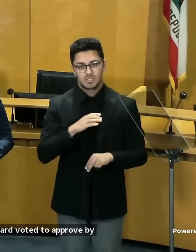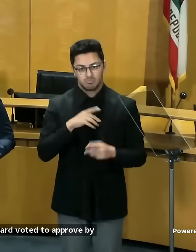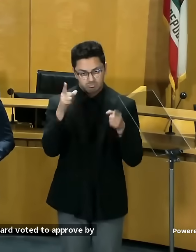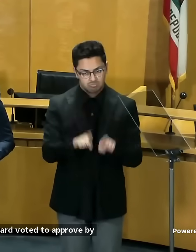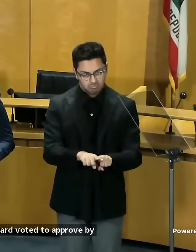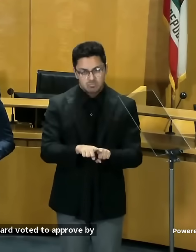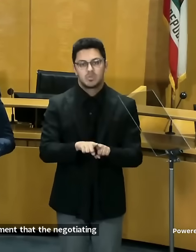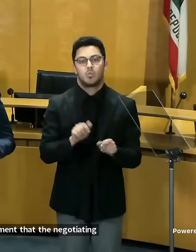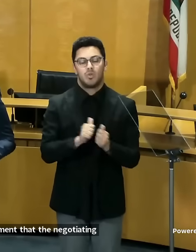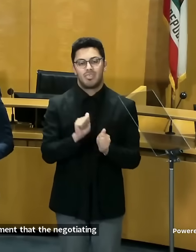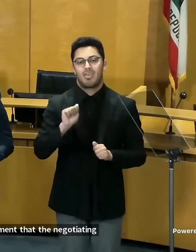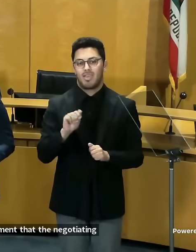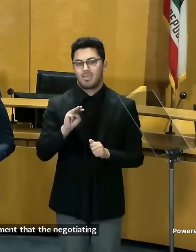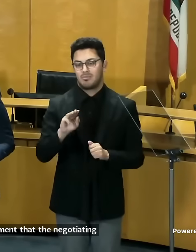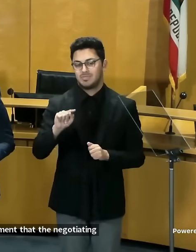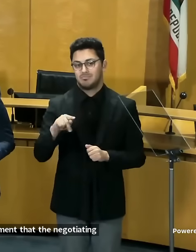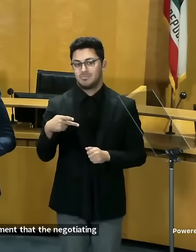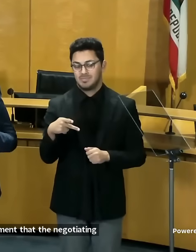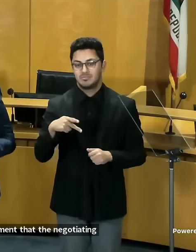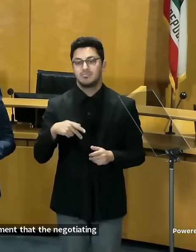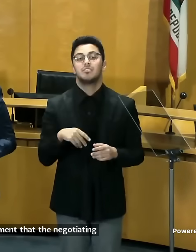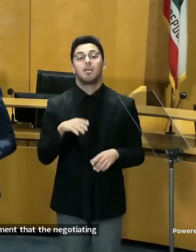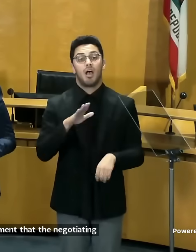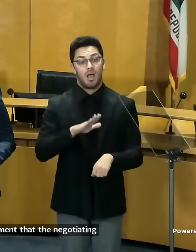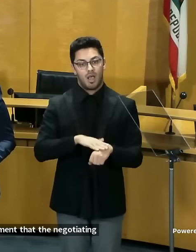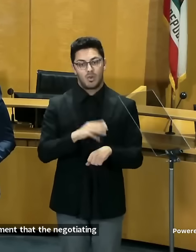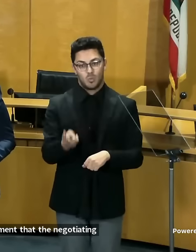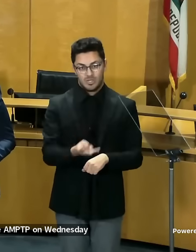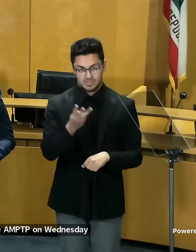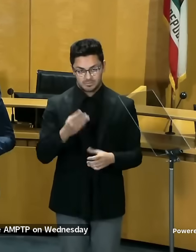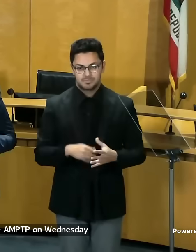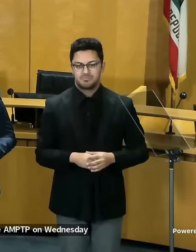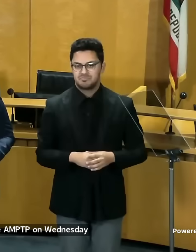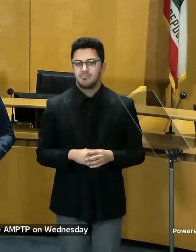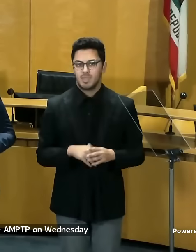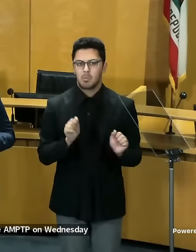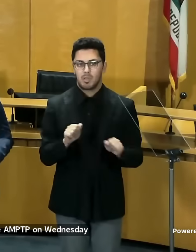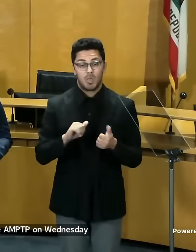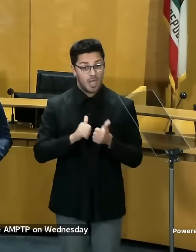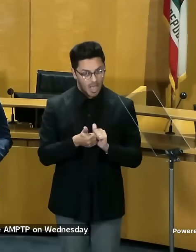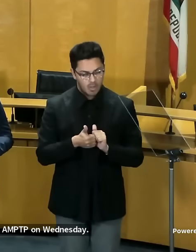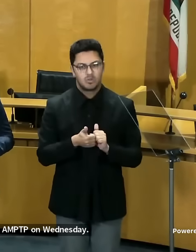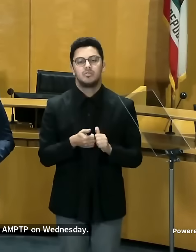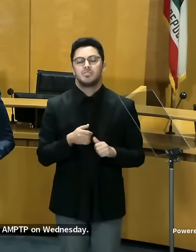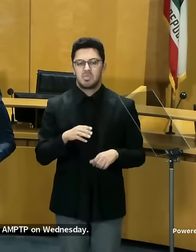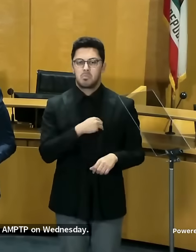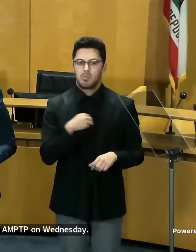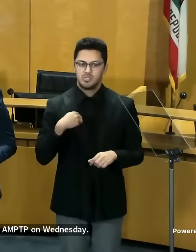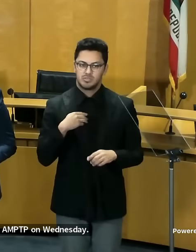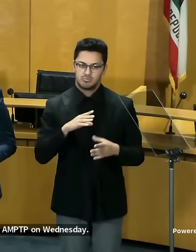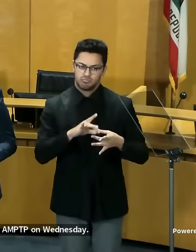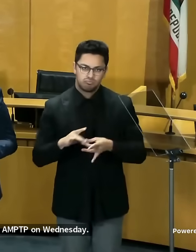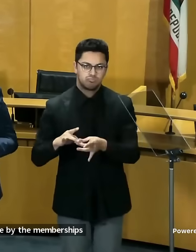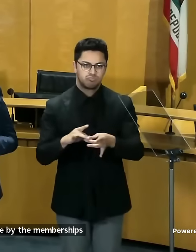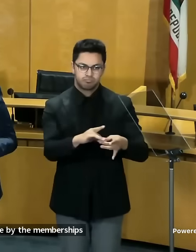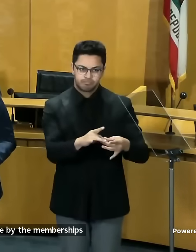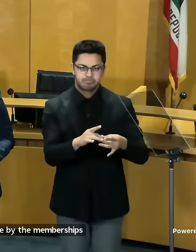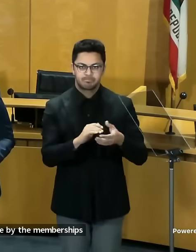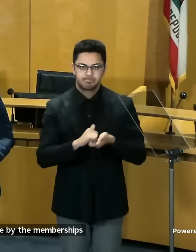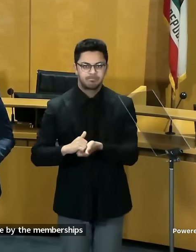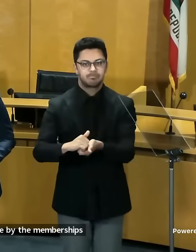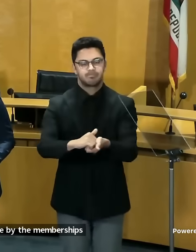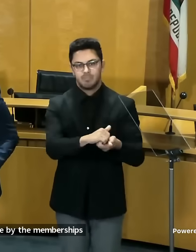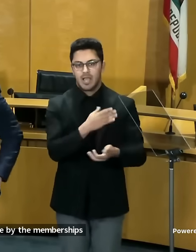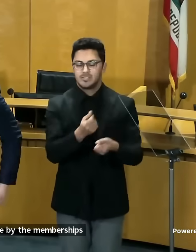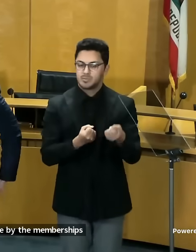the AMPTP on Wednesday. This has been made possible by the membership's phenomenal solidarity and